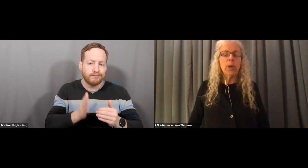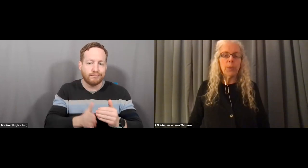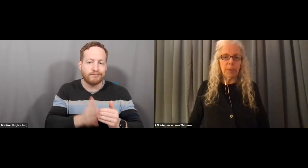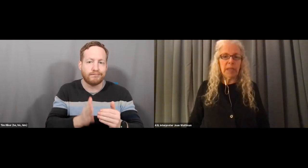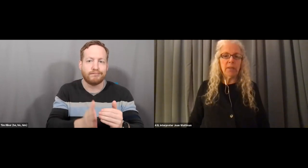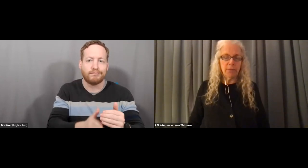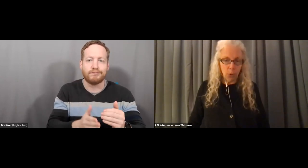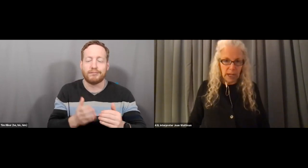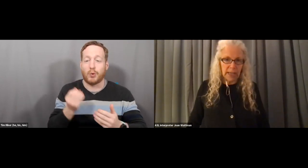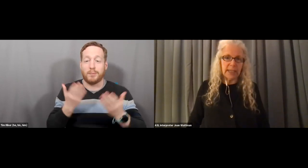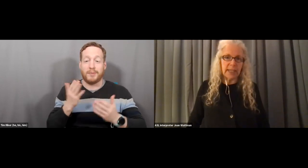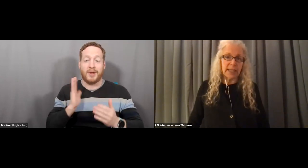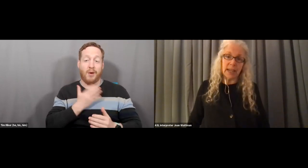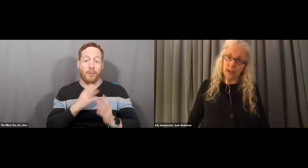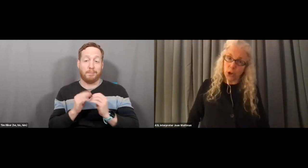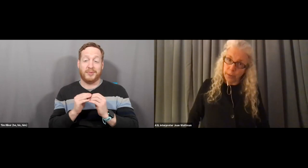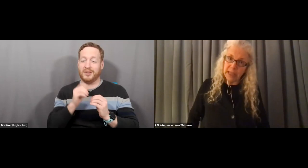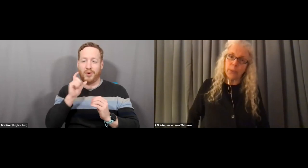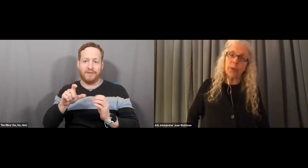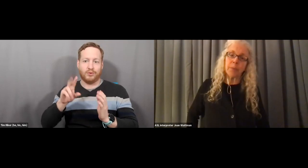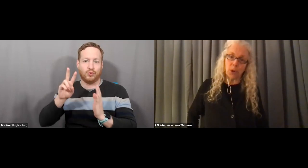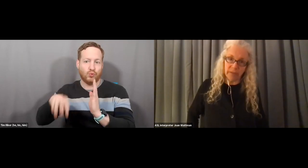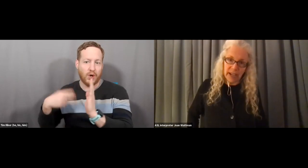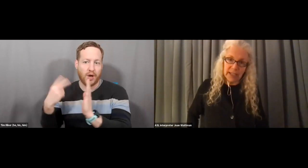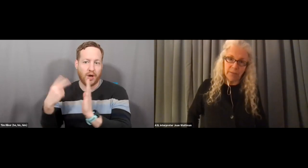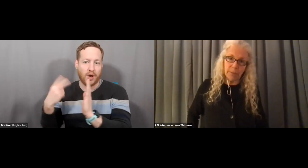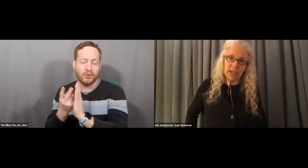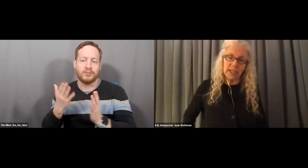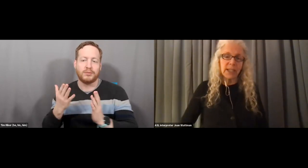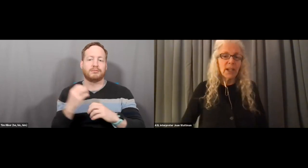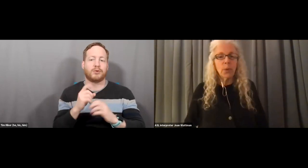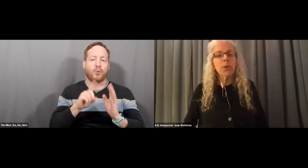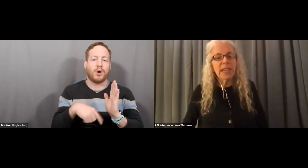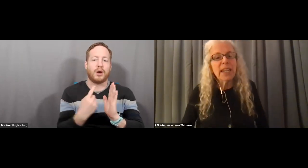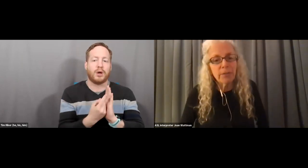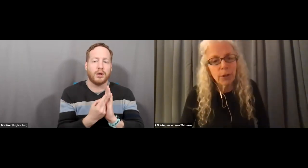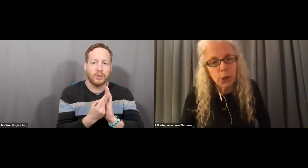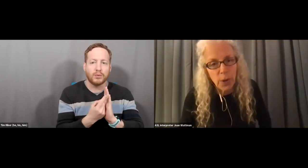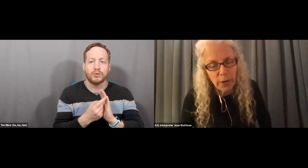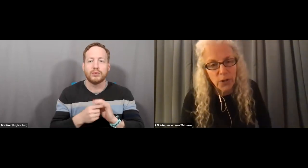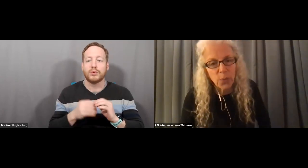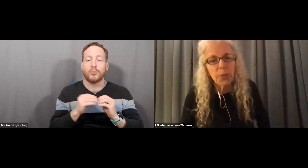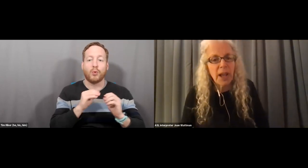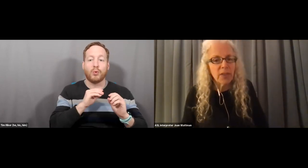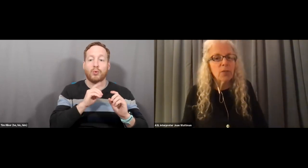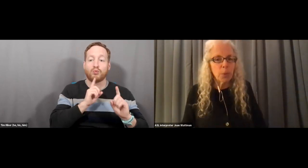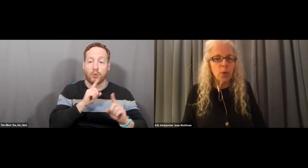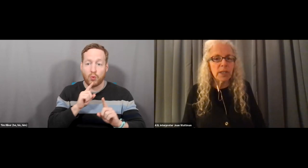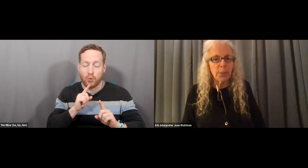we would be voting on these things. And it could be that we'd be more effective because we wouldn't need a full 2 hours. We would have their reports and we